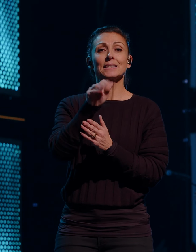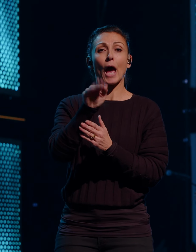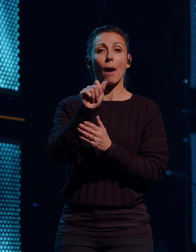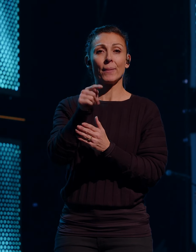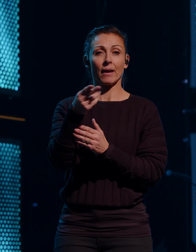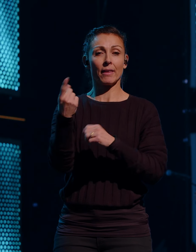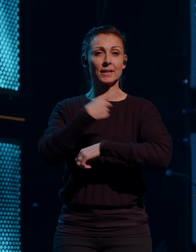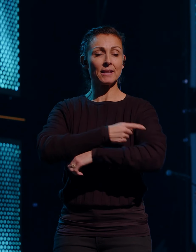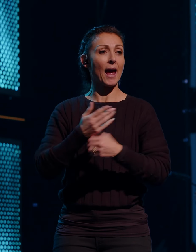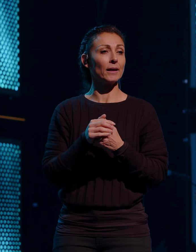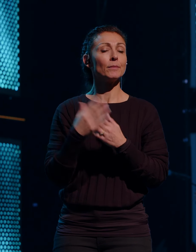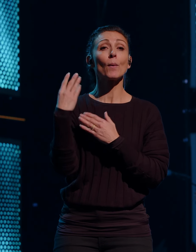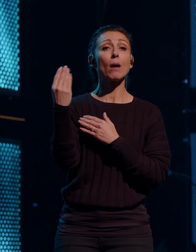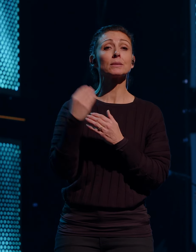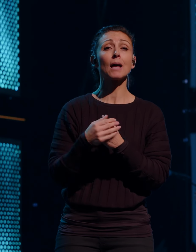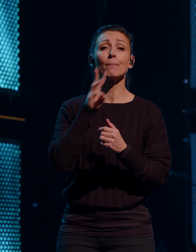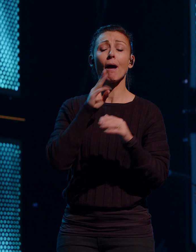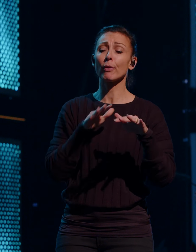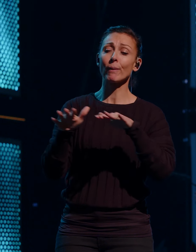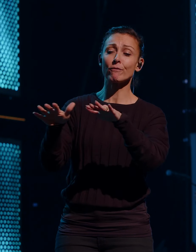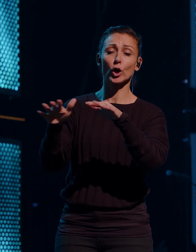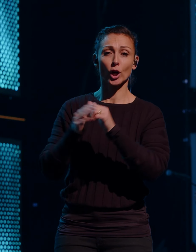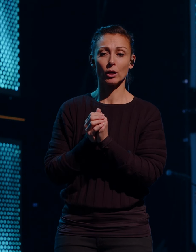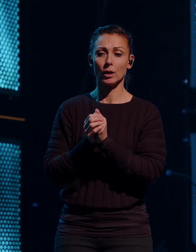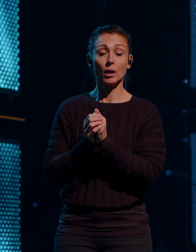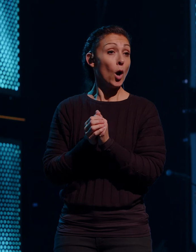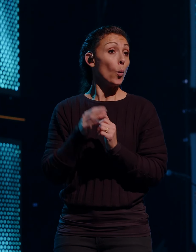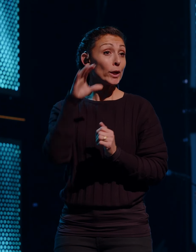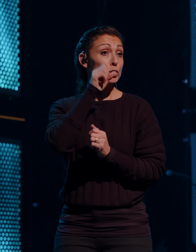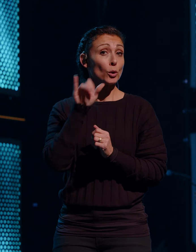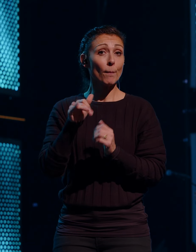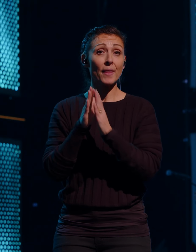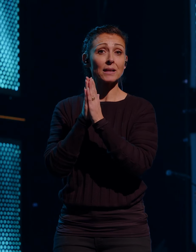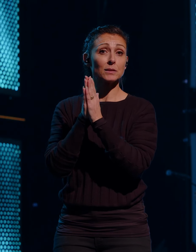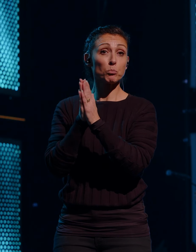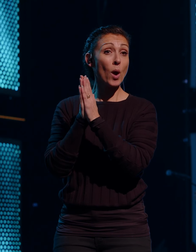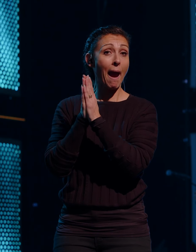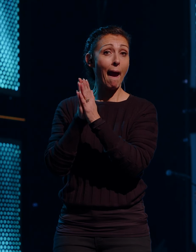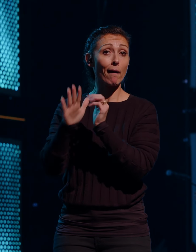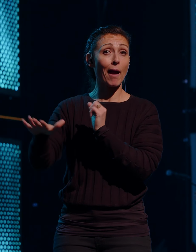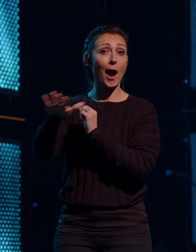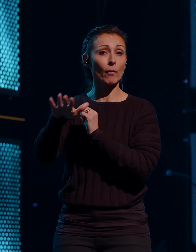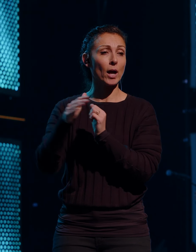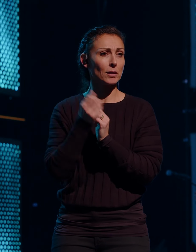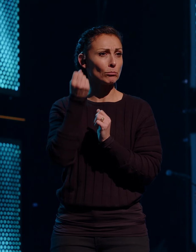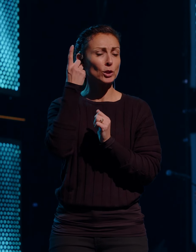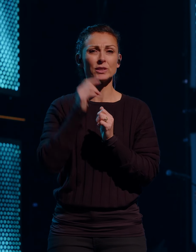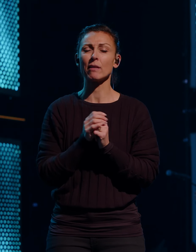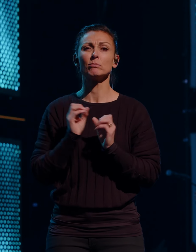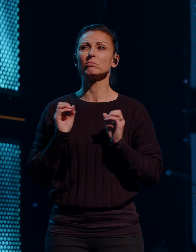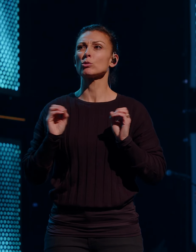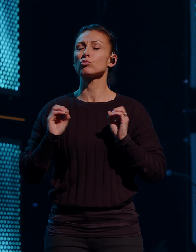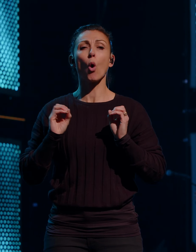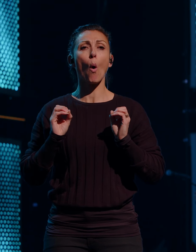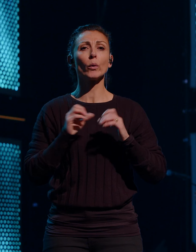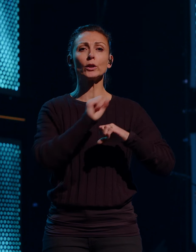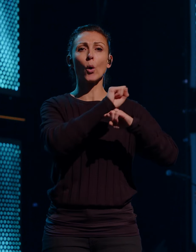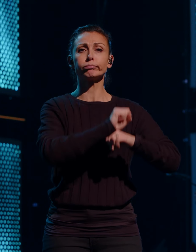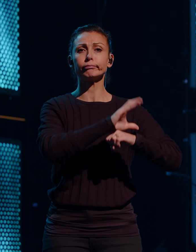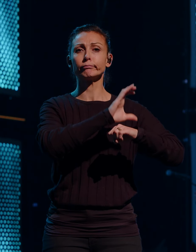riverside, where we supposed there was a place of prayer." Once again, no synagogue, no godly men there. There's just some